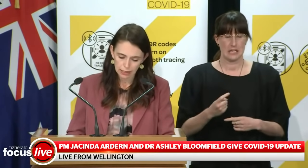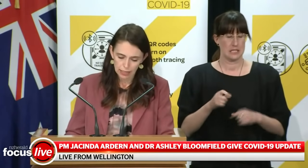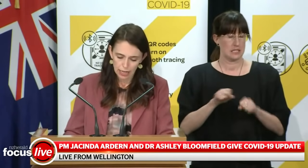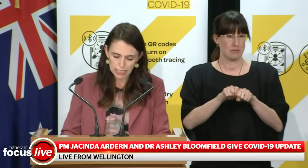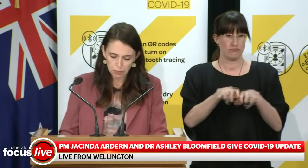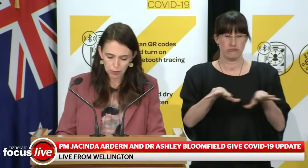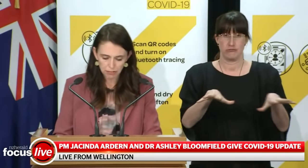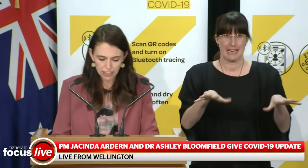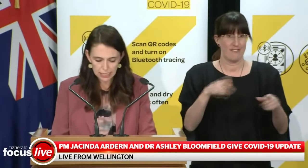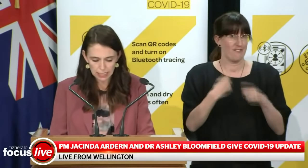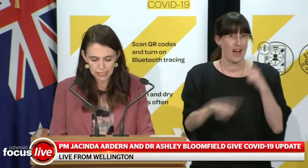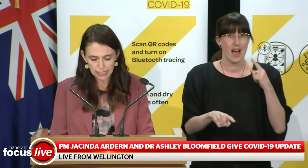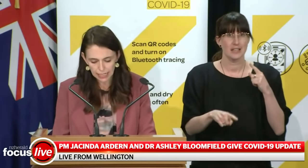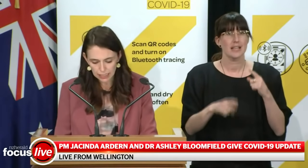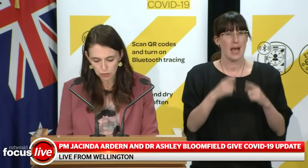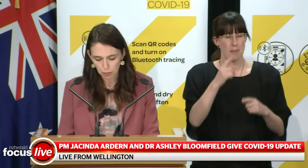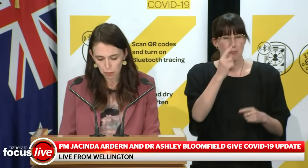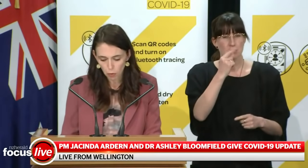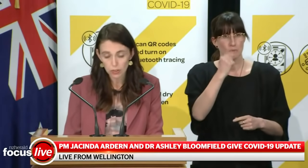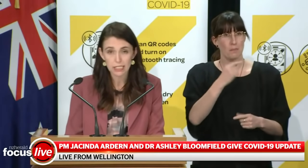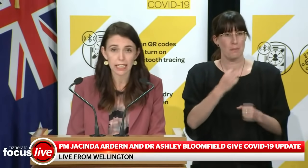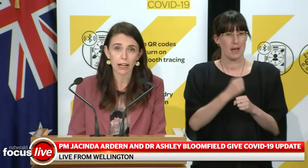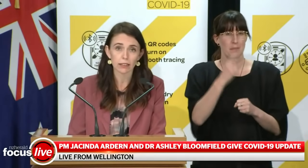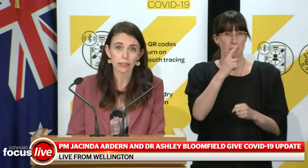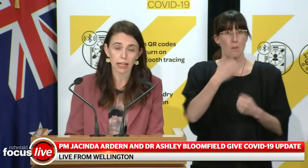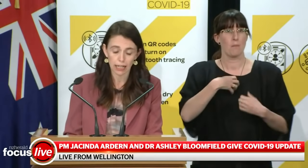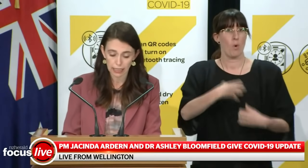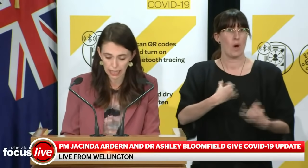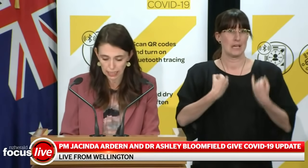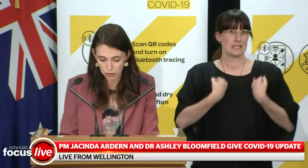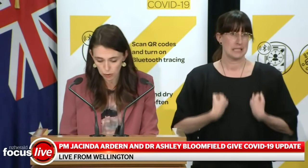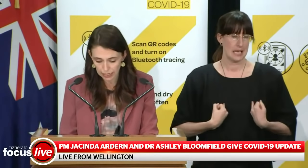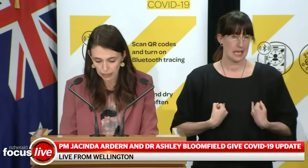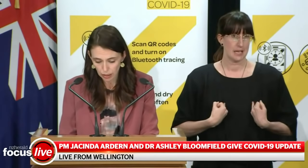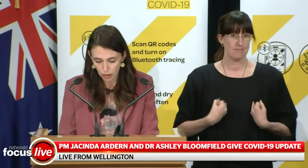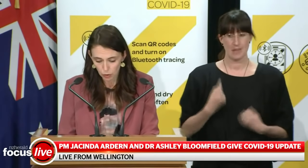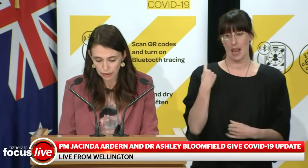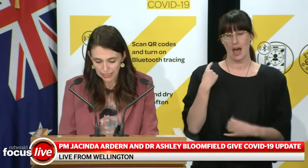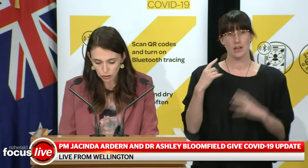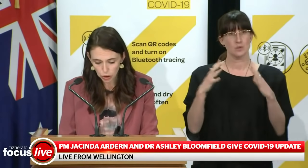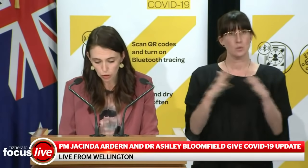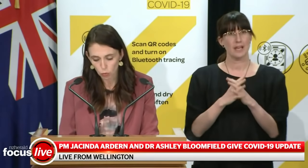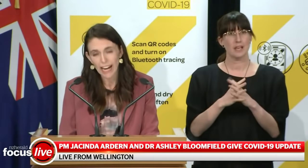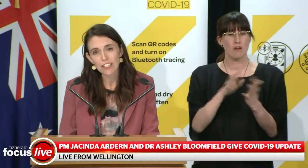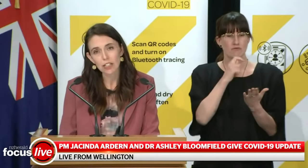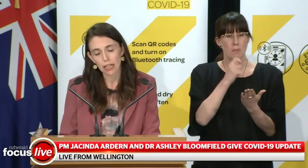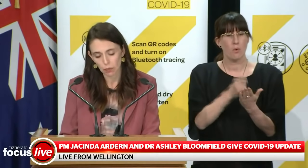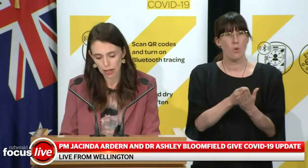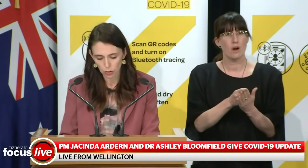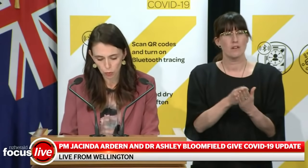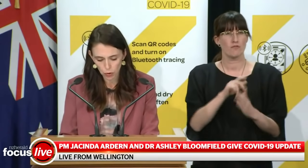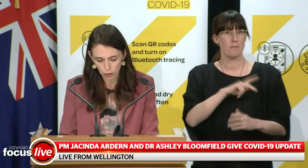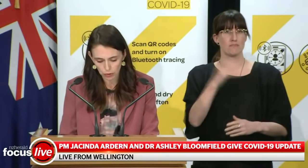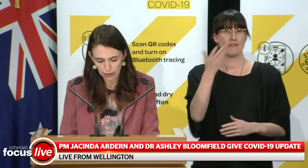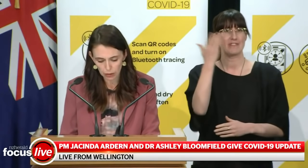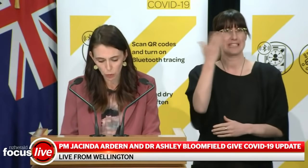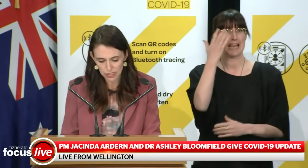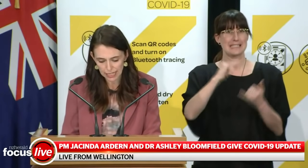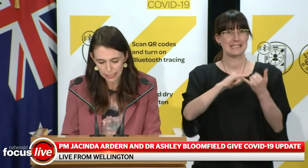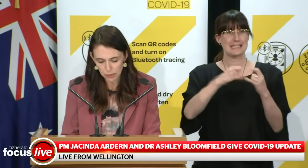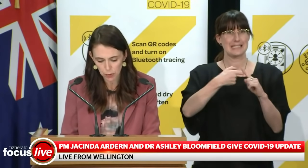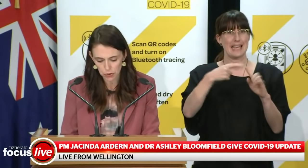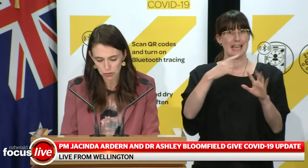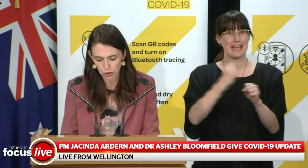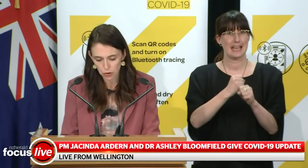illness. As Professor Skegg's report set out last week, with Delta raging around the world, it